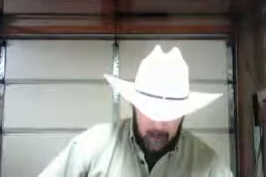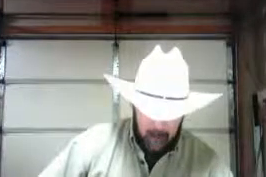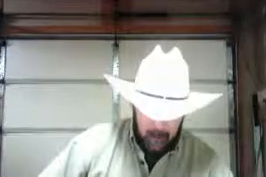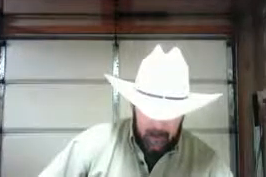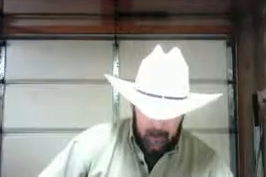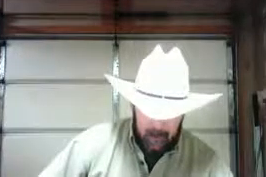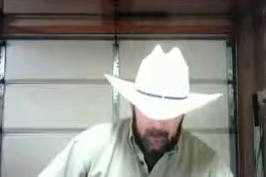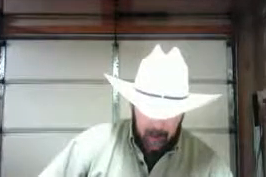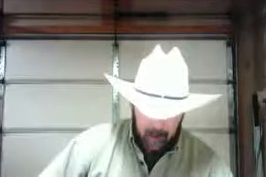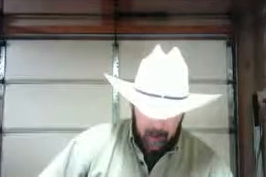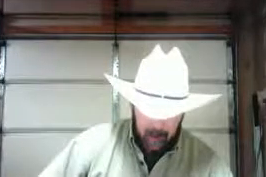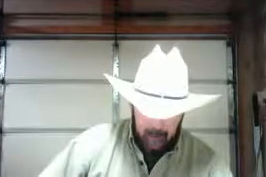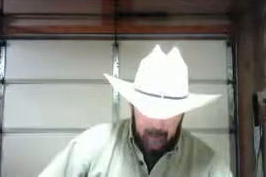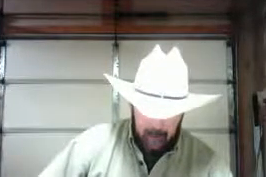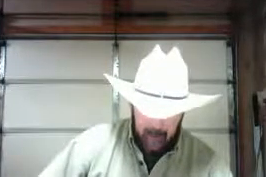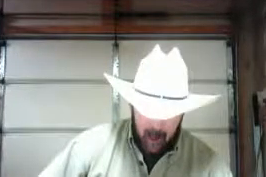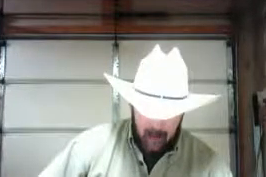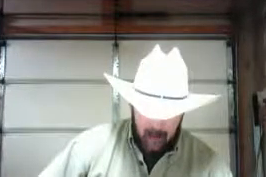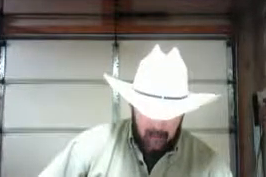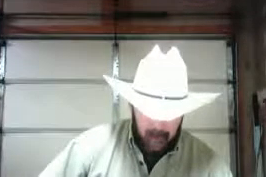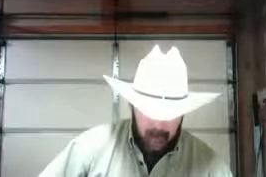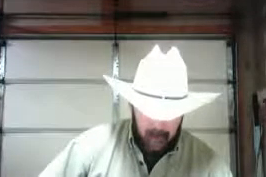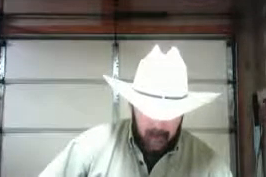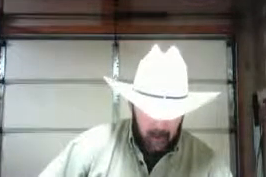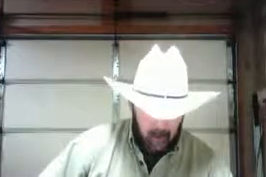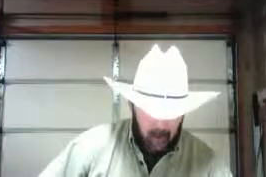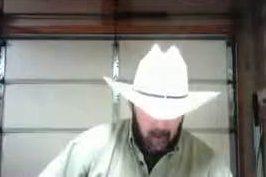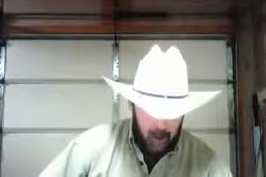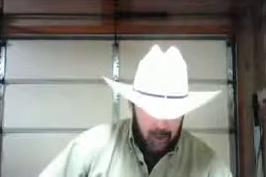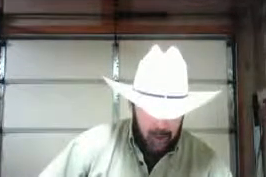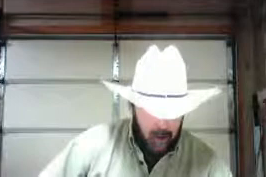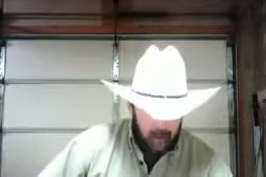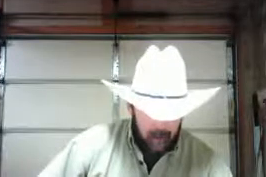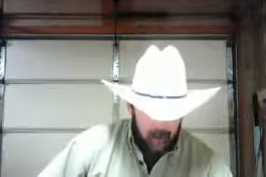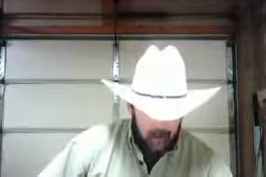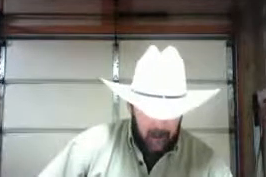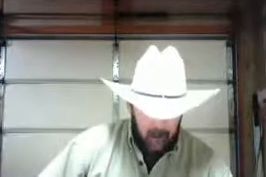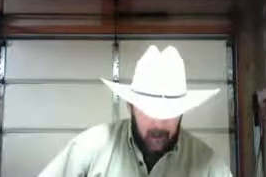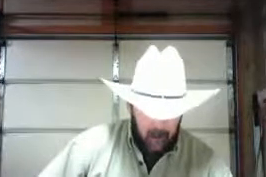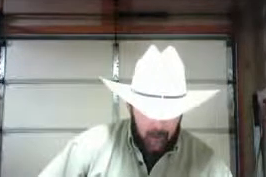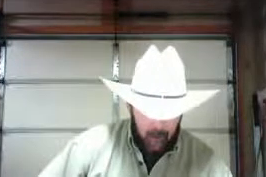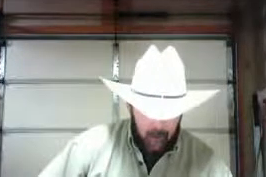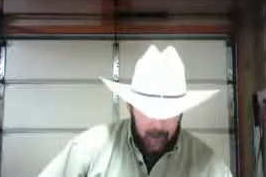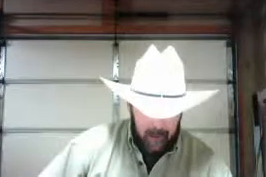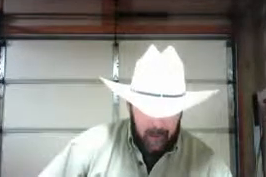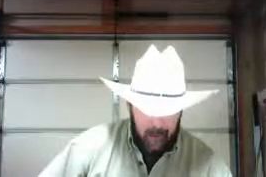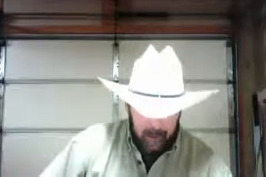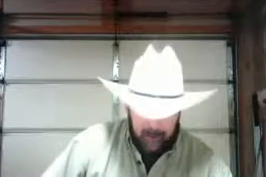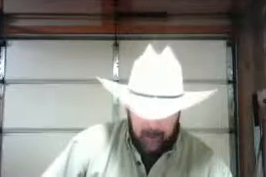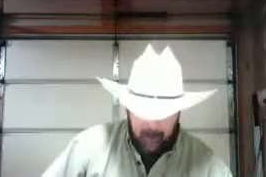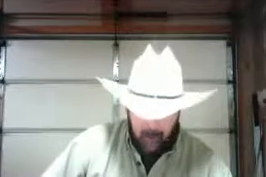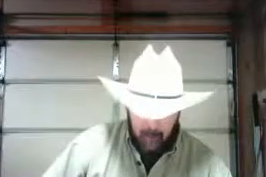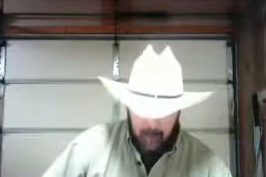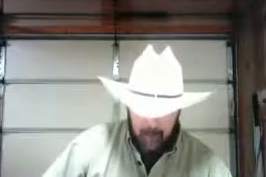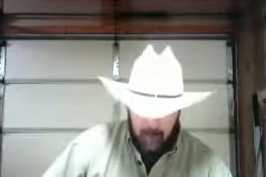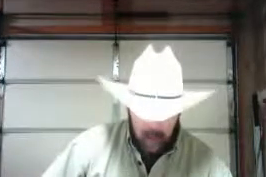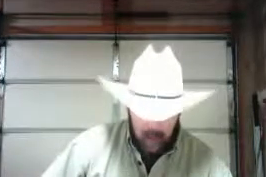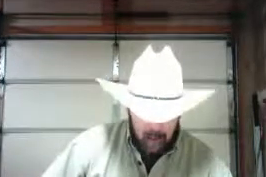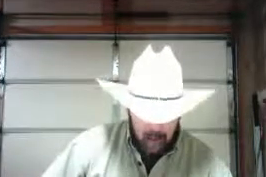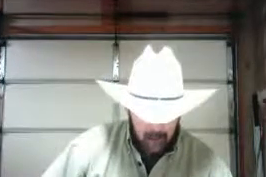And see, they have the option of placing their covert ops personnel on the ground in any of the 10 FEMA regions whose duty is